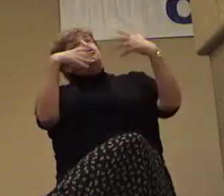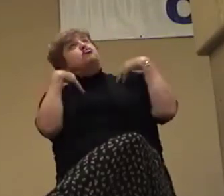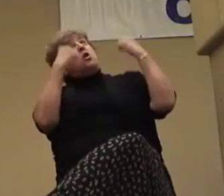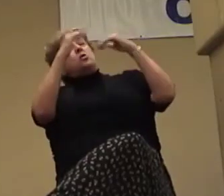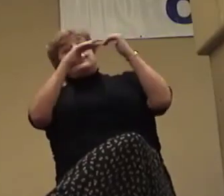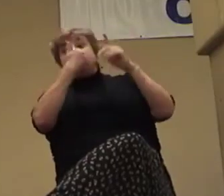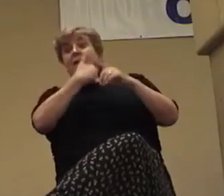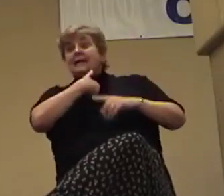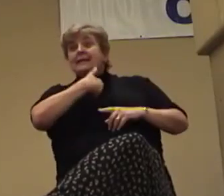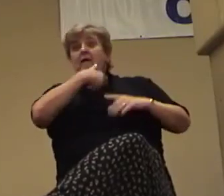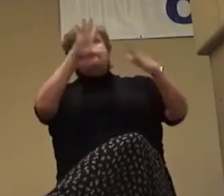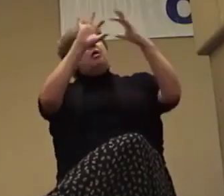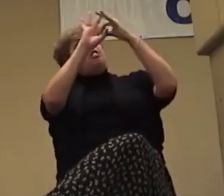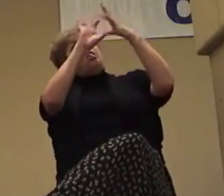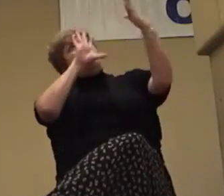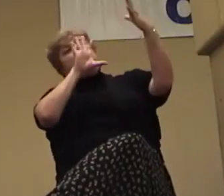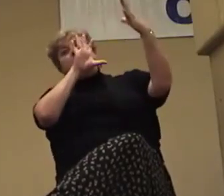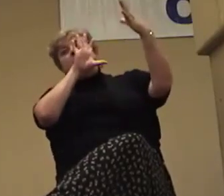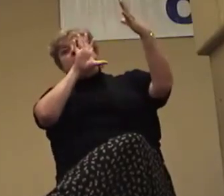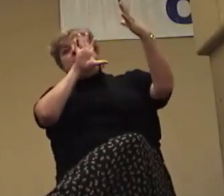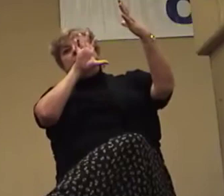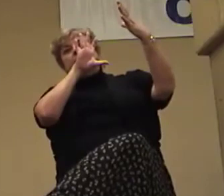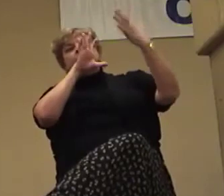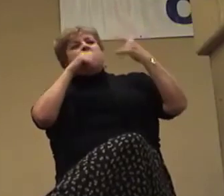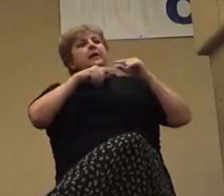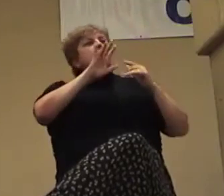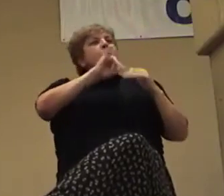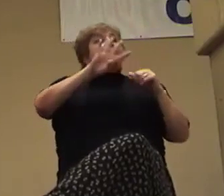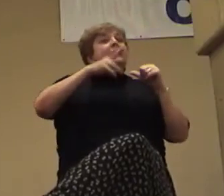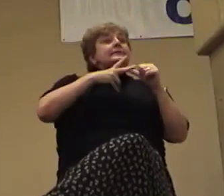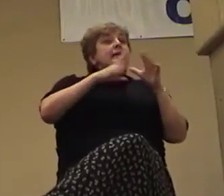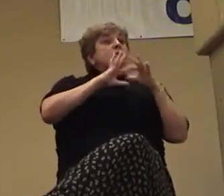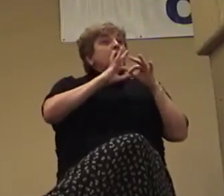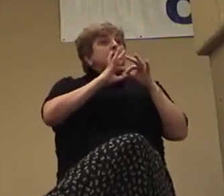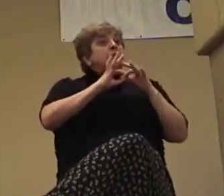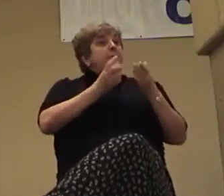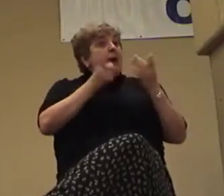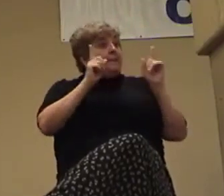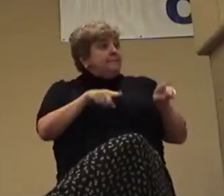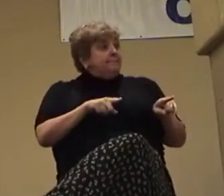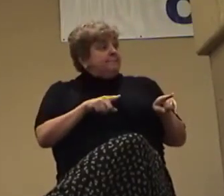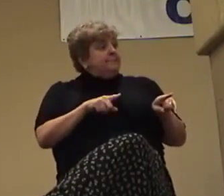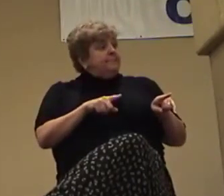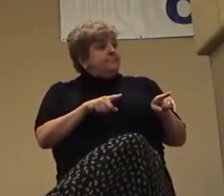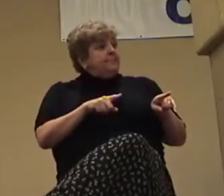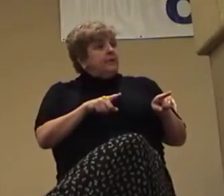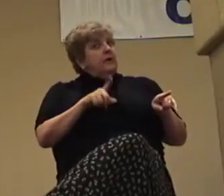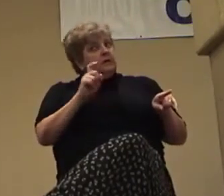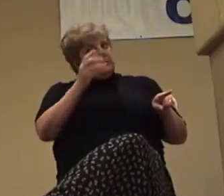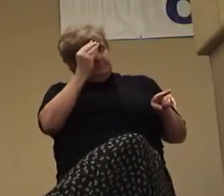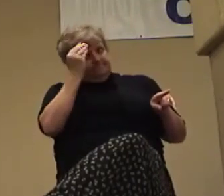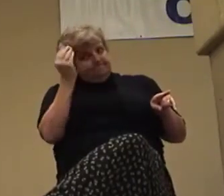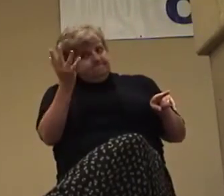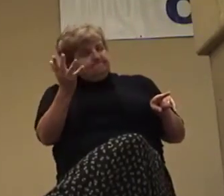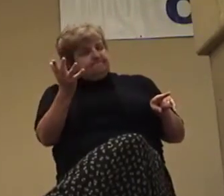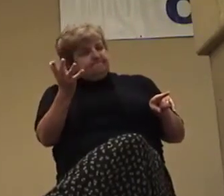know, in the midst of this second relationship, you know, something that I also need to share with you, when I got into the